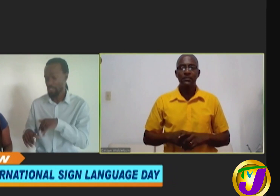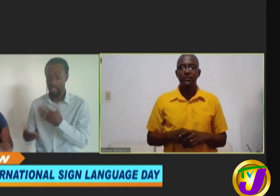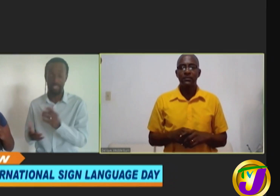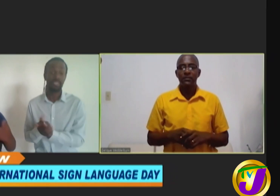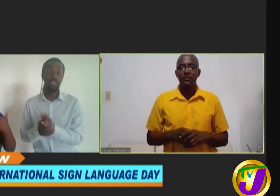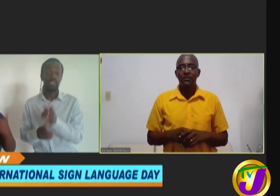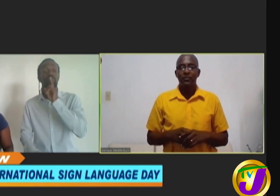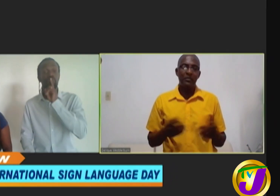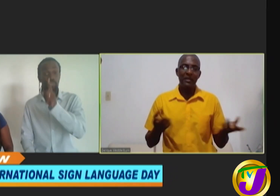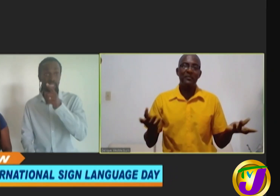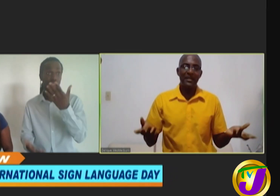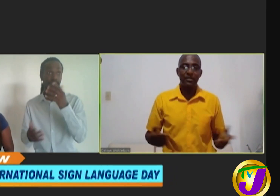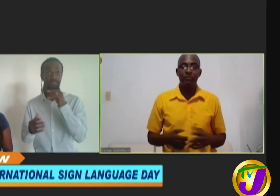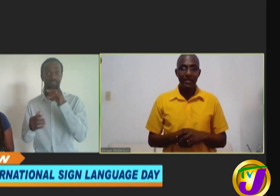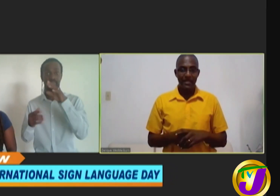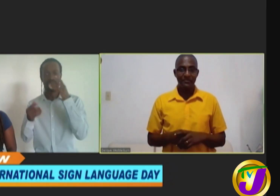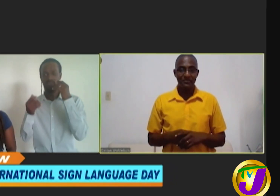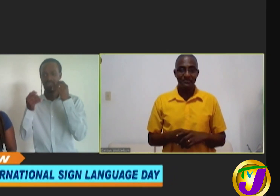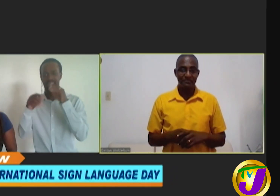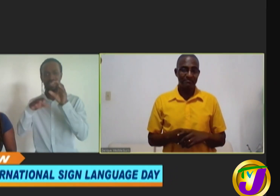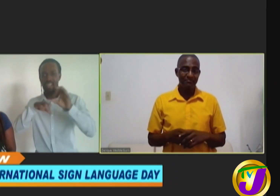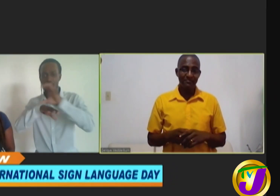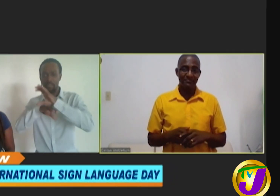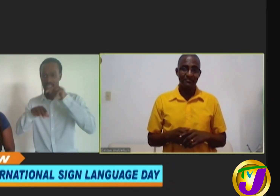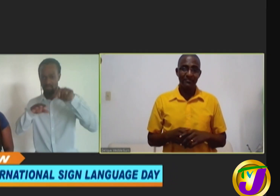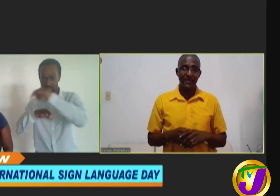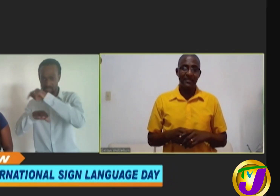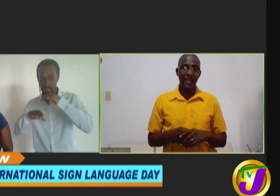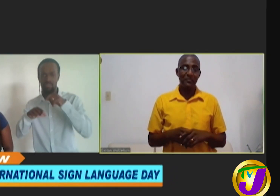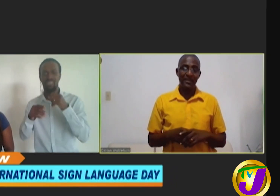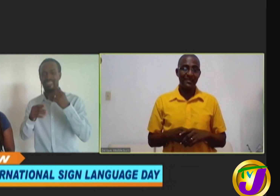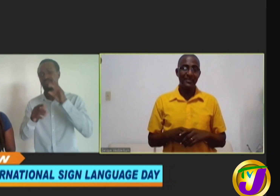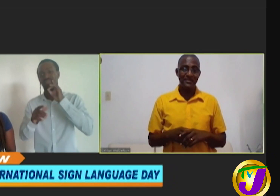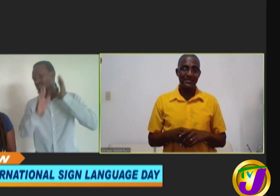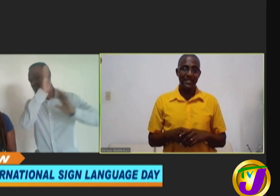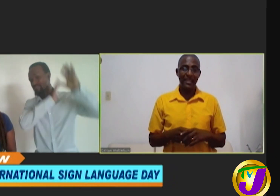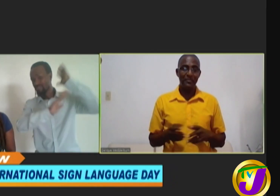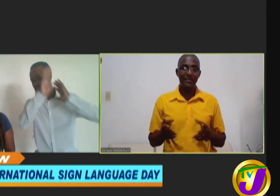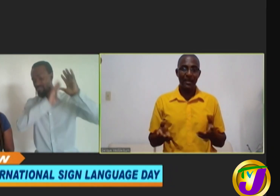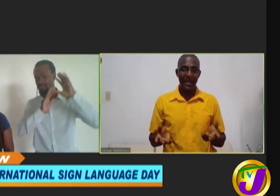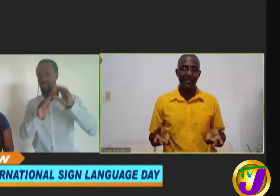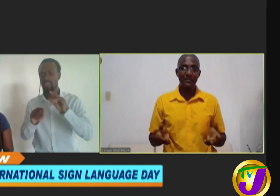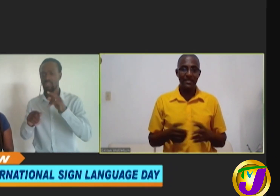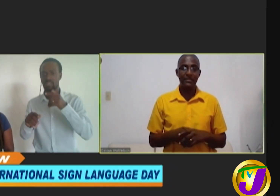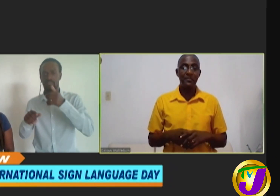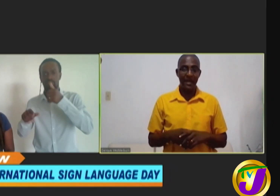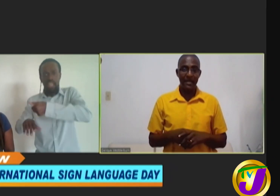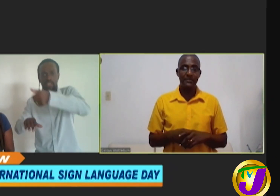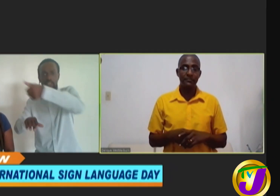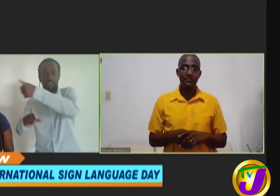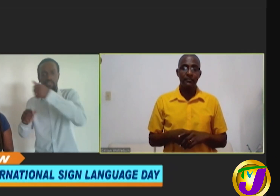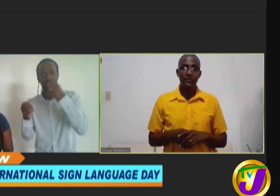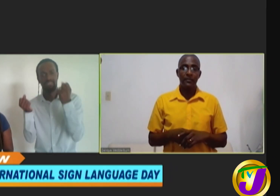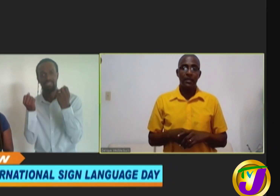Well, let me answer. Really, the Caribbean island themselves, in the